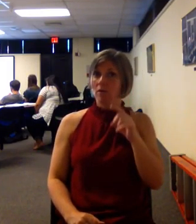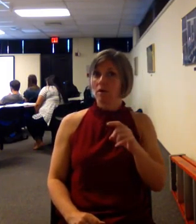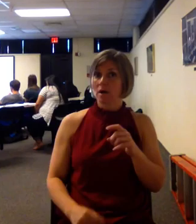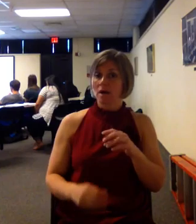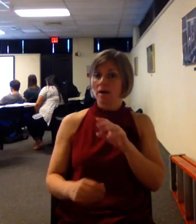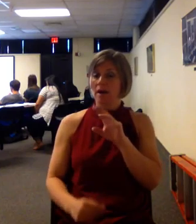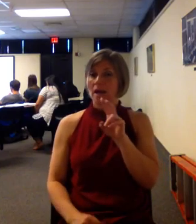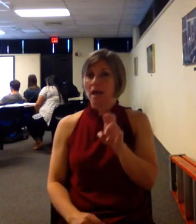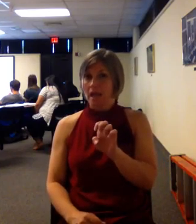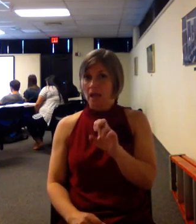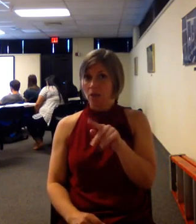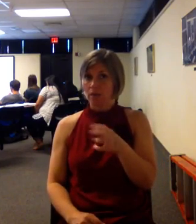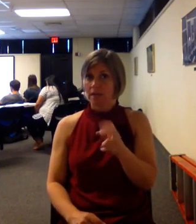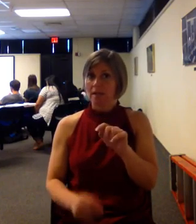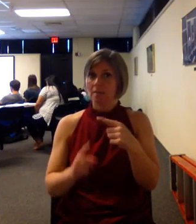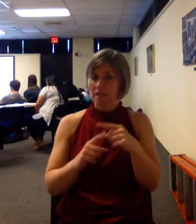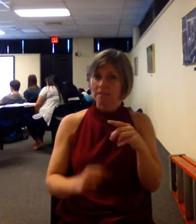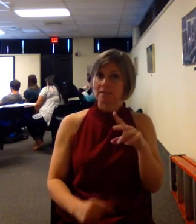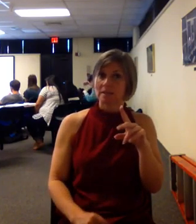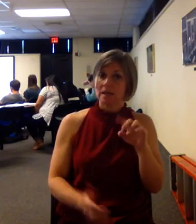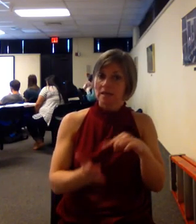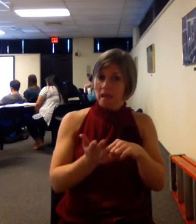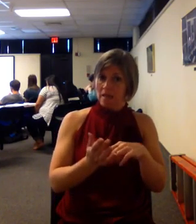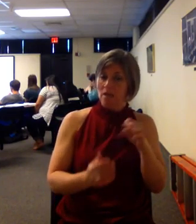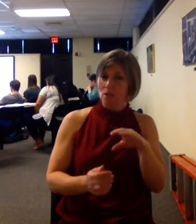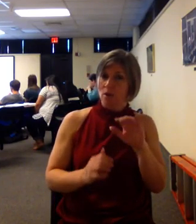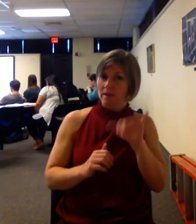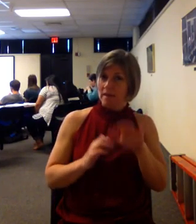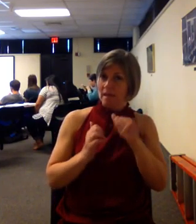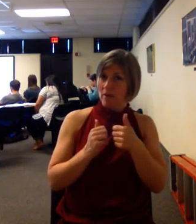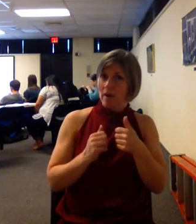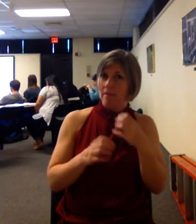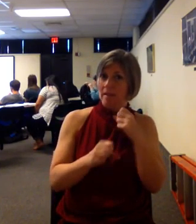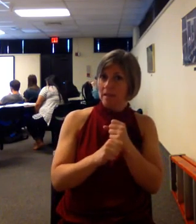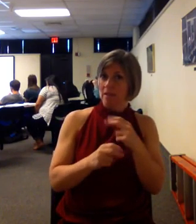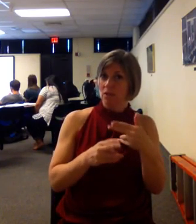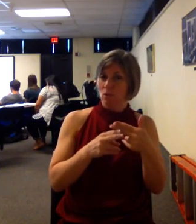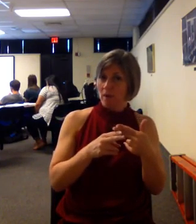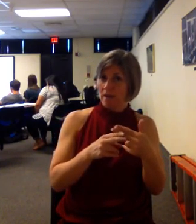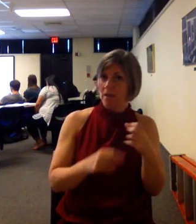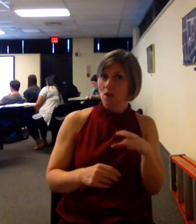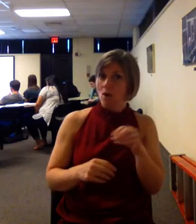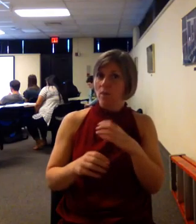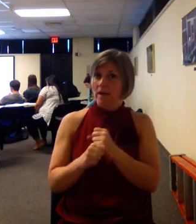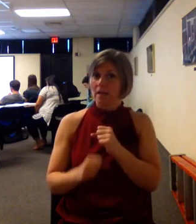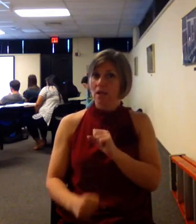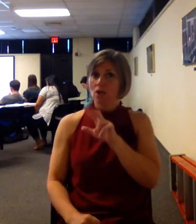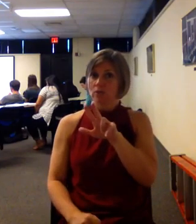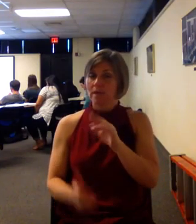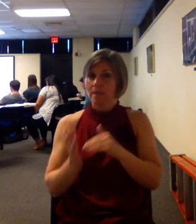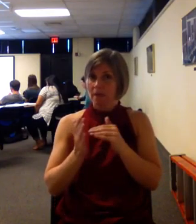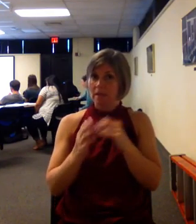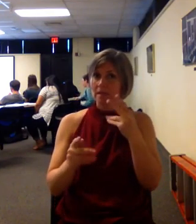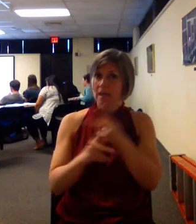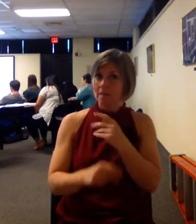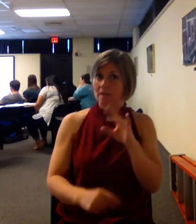plus market value of debt. So that's how I'm coming up with the weight. So when I take 3 million times the $17 a share,